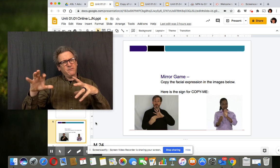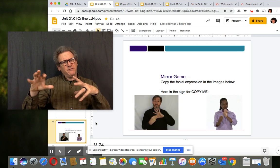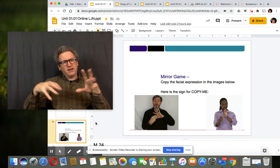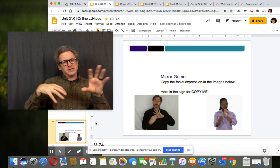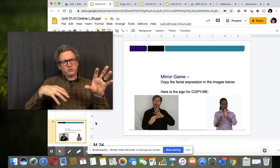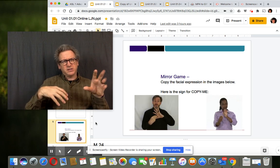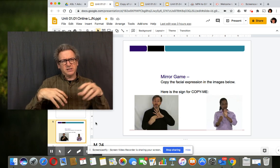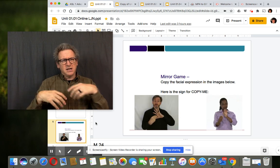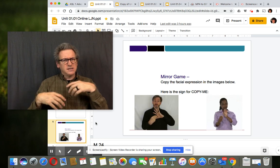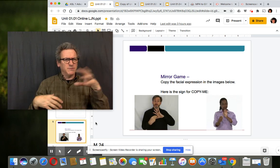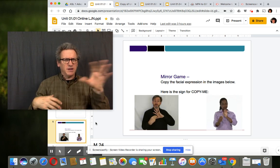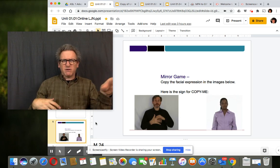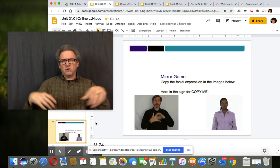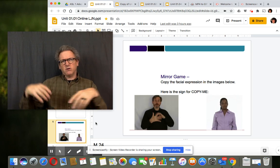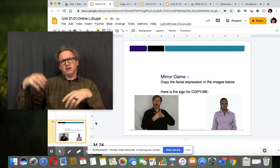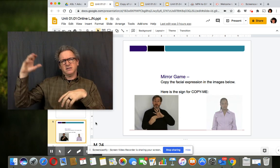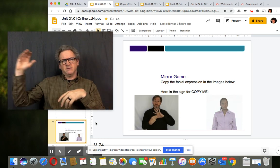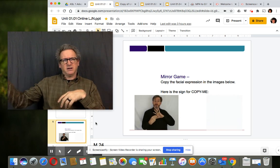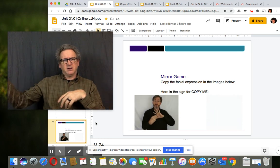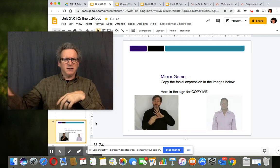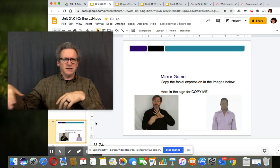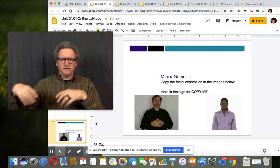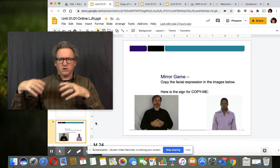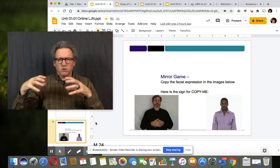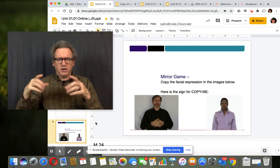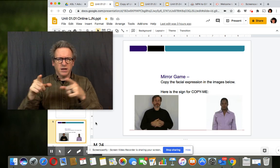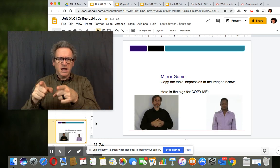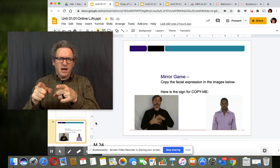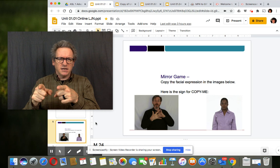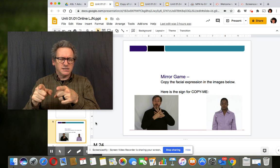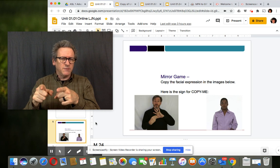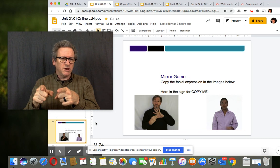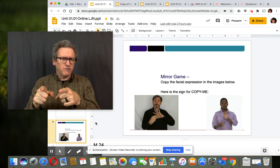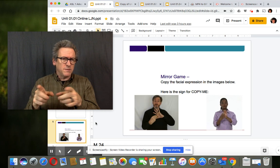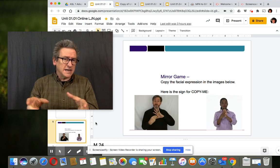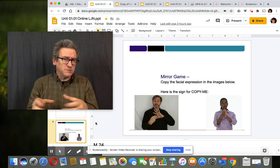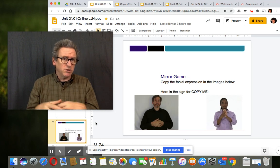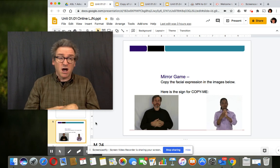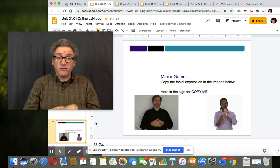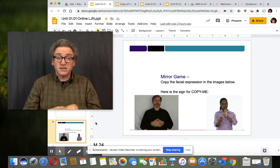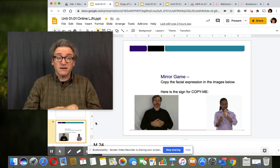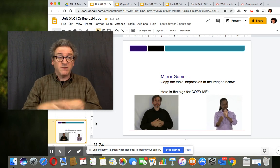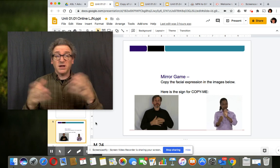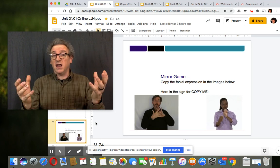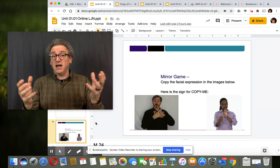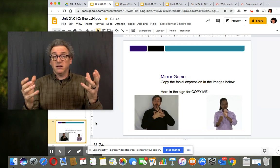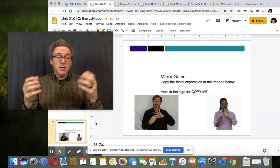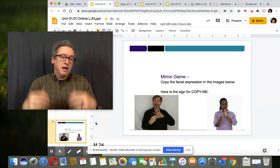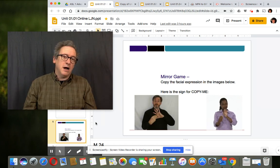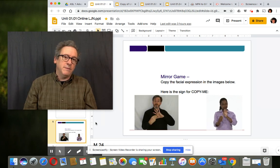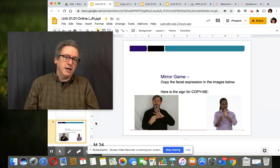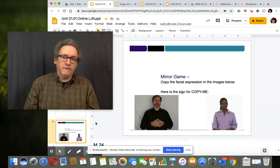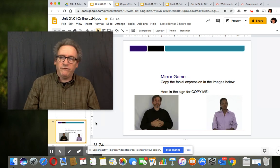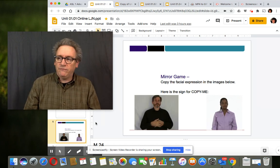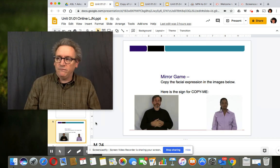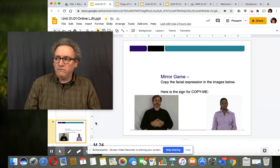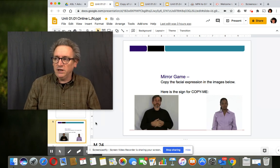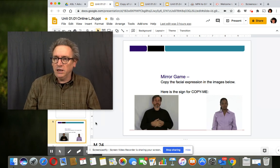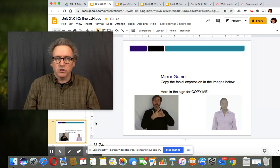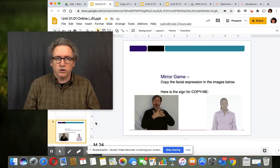from various sources, some that I recorded, some that colleagues have recorded, some that are from the textbook, others that I found online.